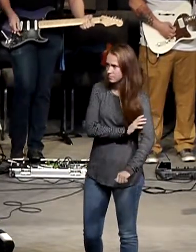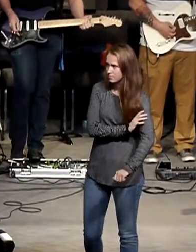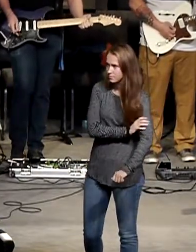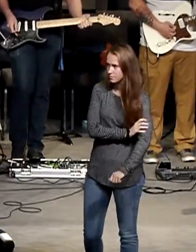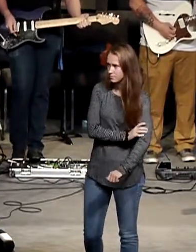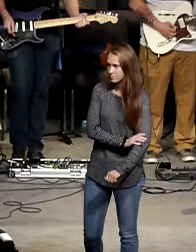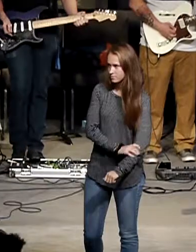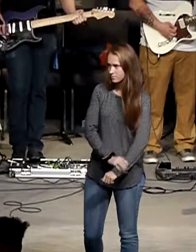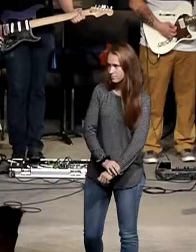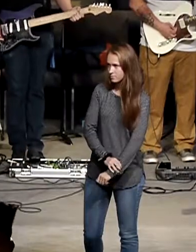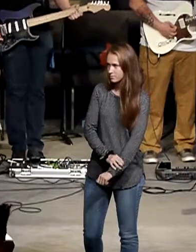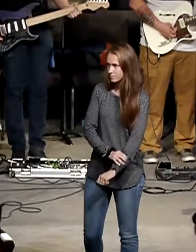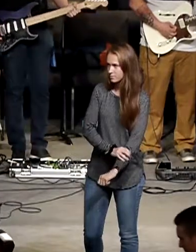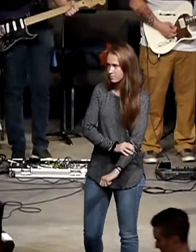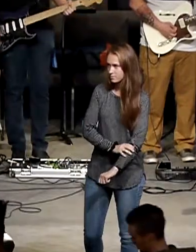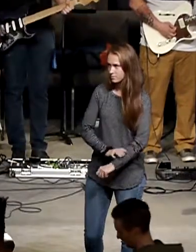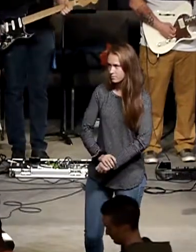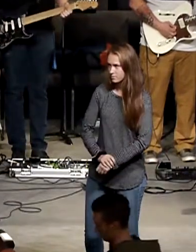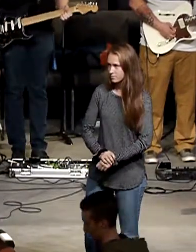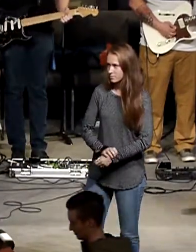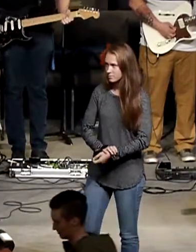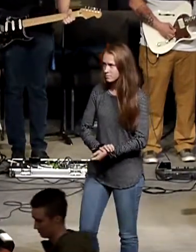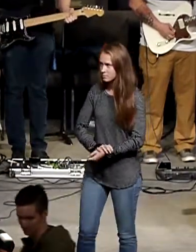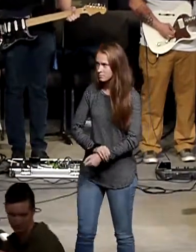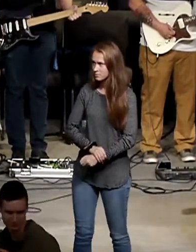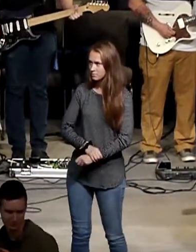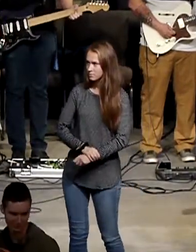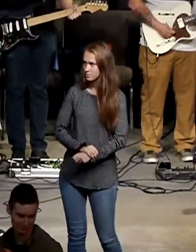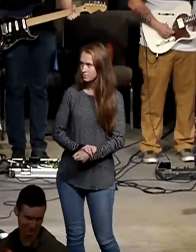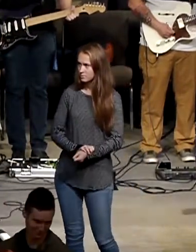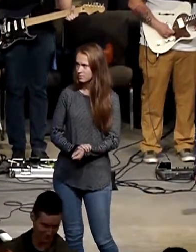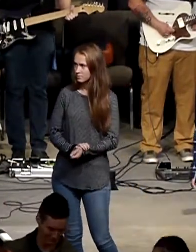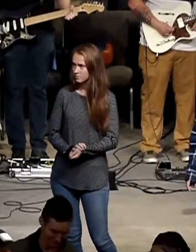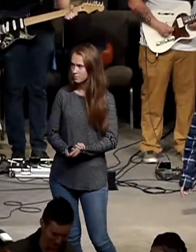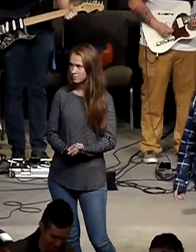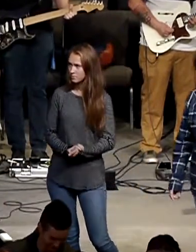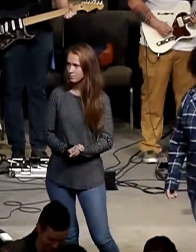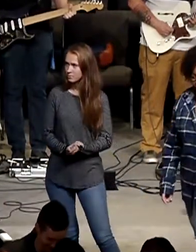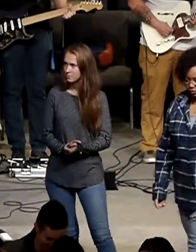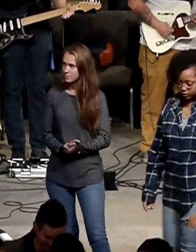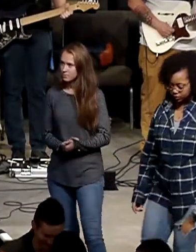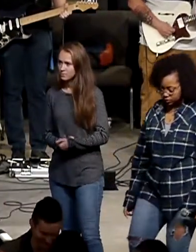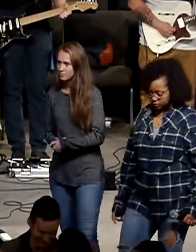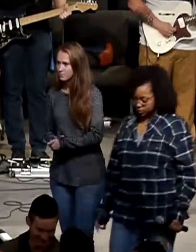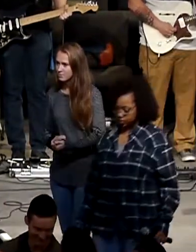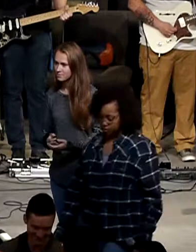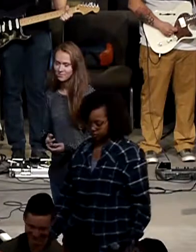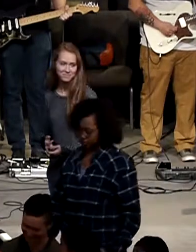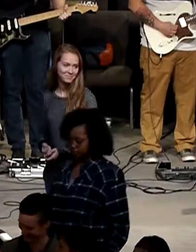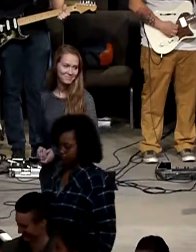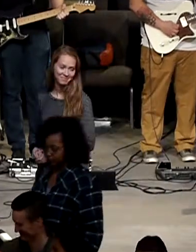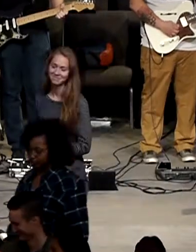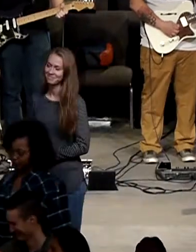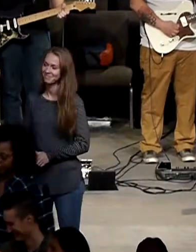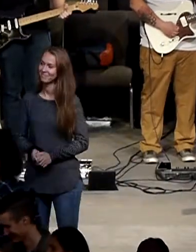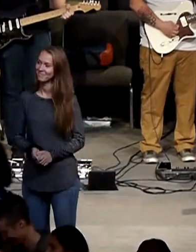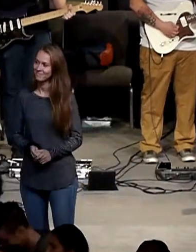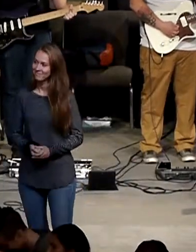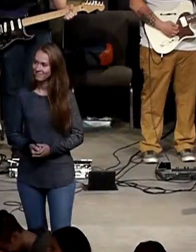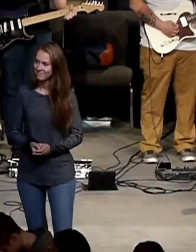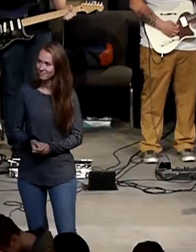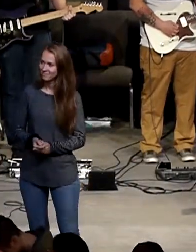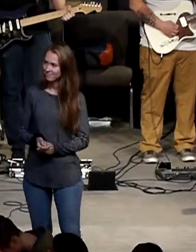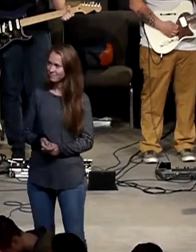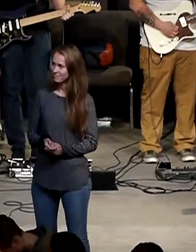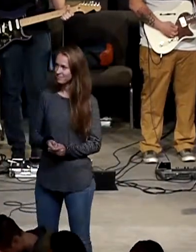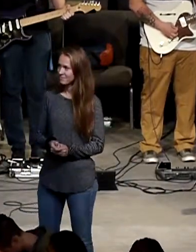pray for him, pray for our morning together. Jasmine Harper is going to close us in prayer. She